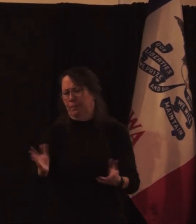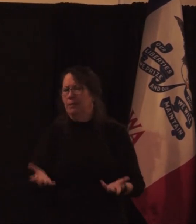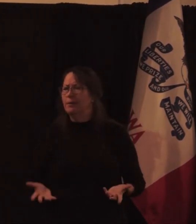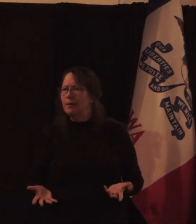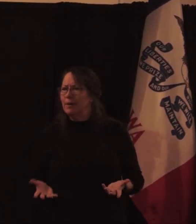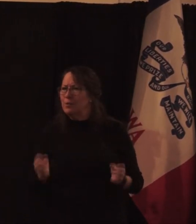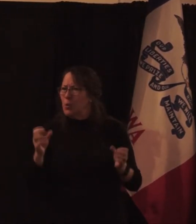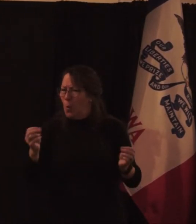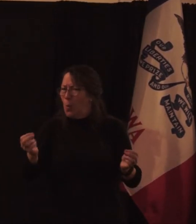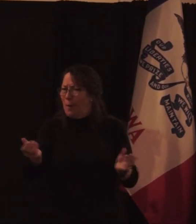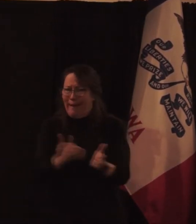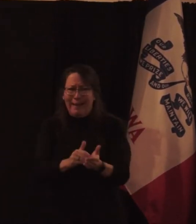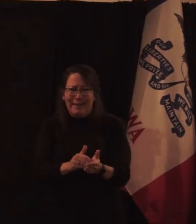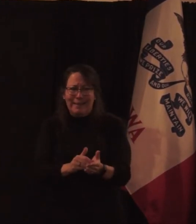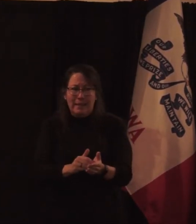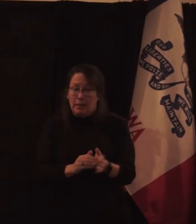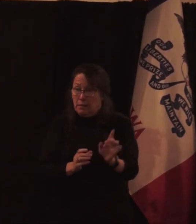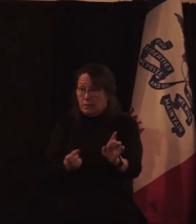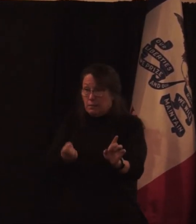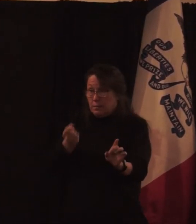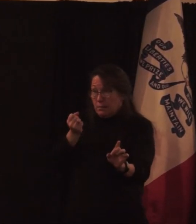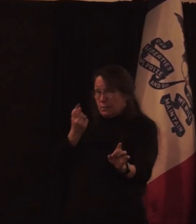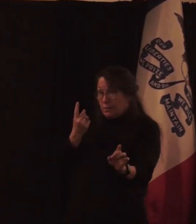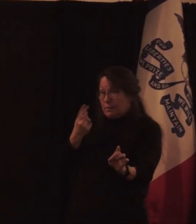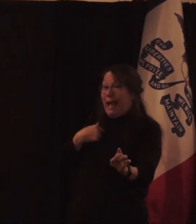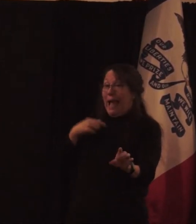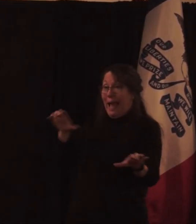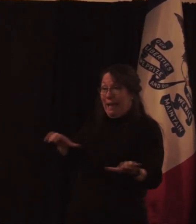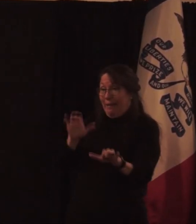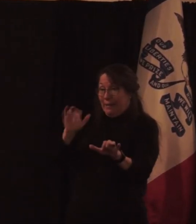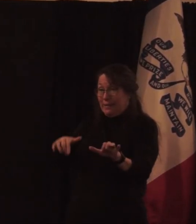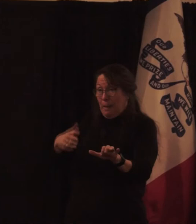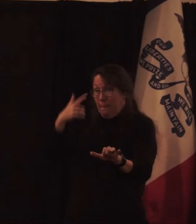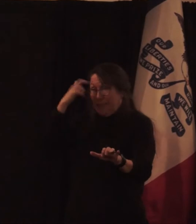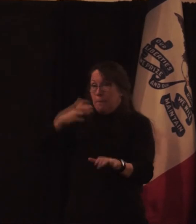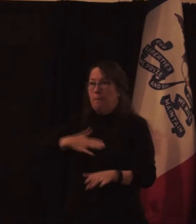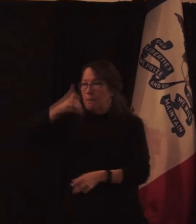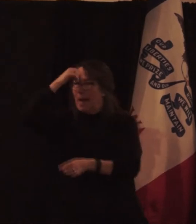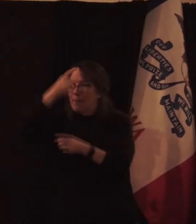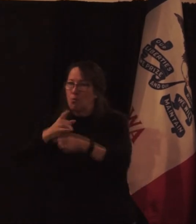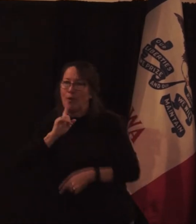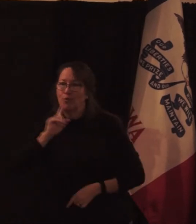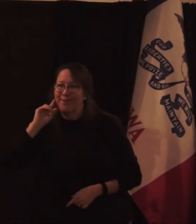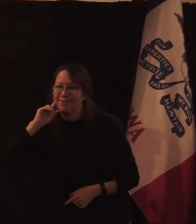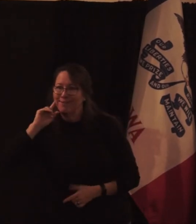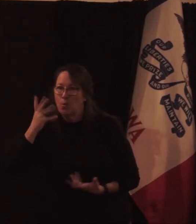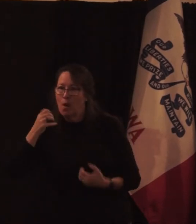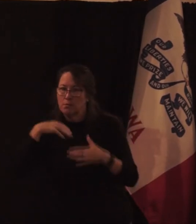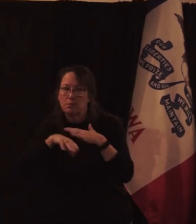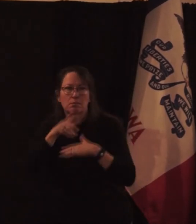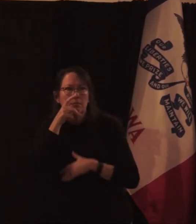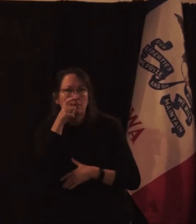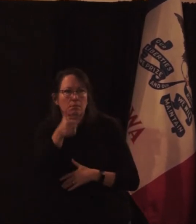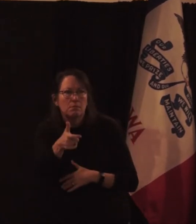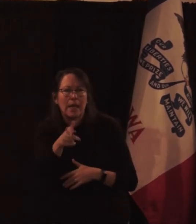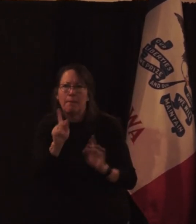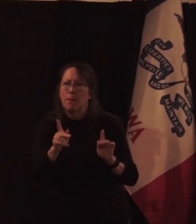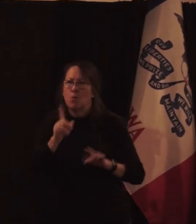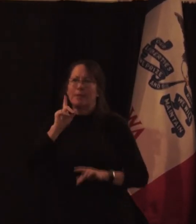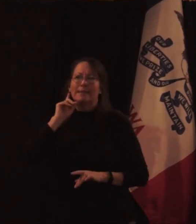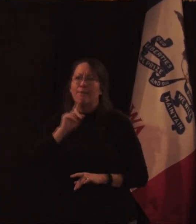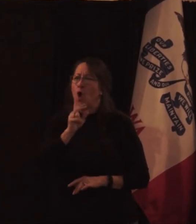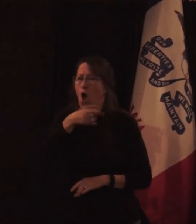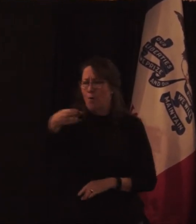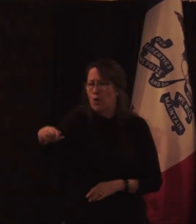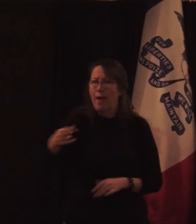again, I say that. And here, I did this because of my brother who was deaf and thinking about people with deafness or